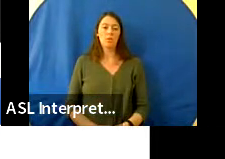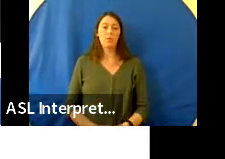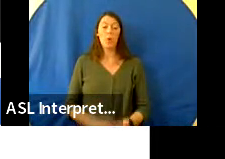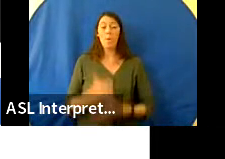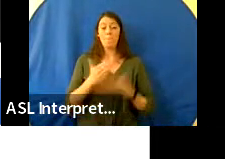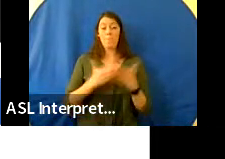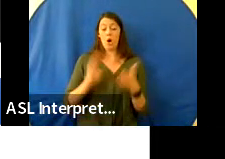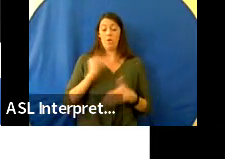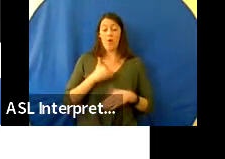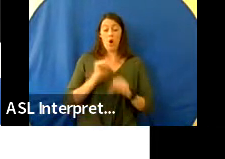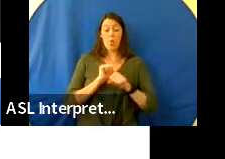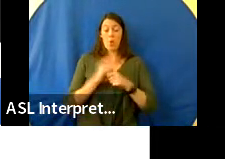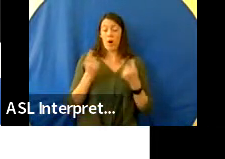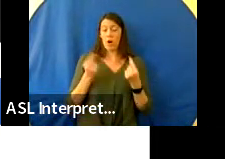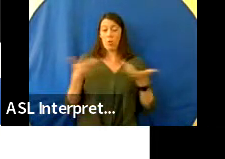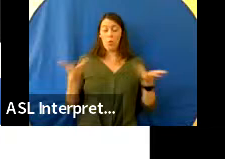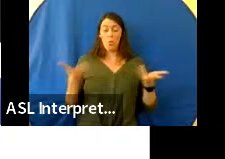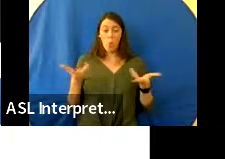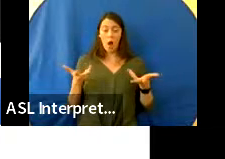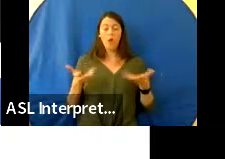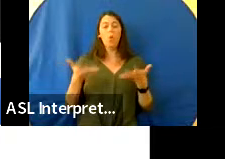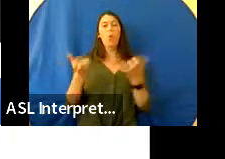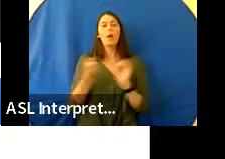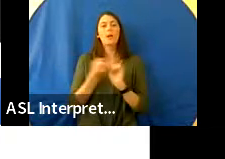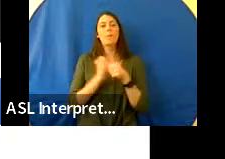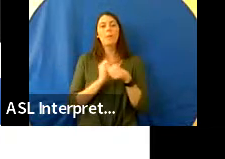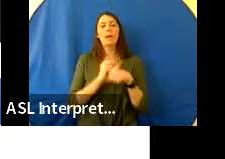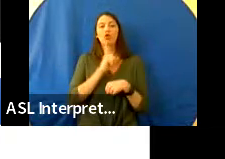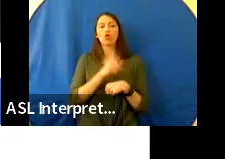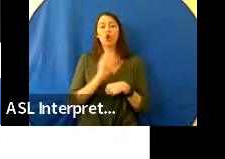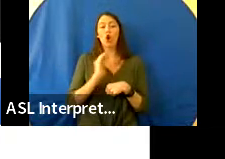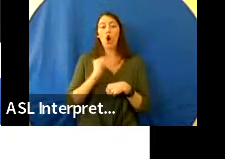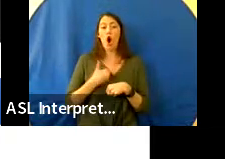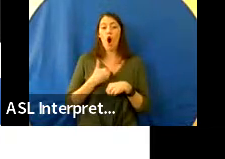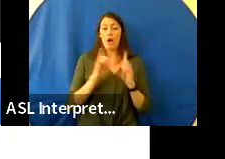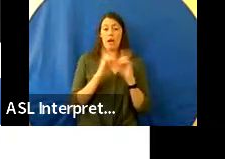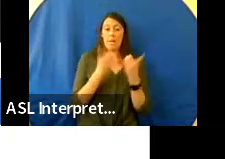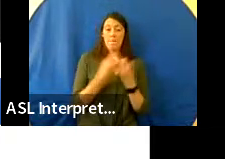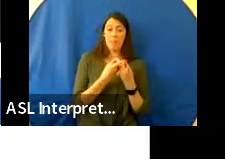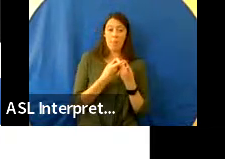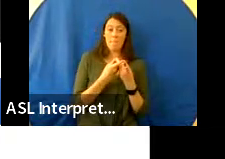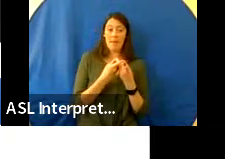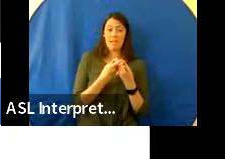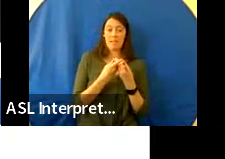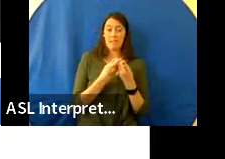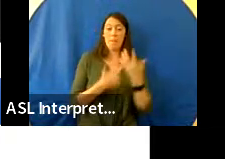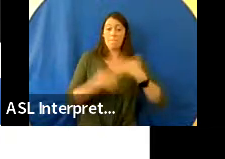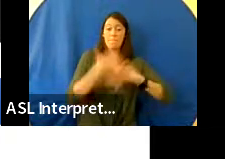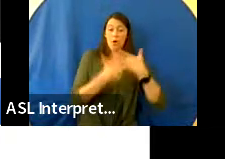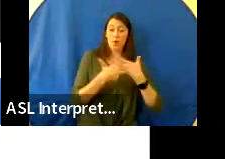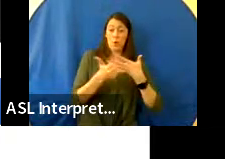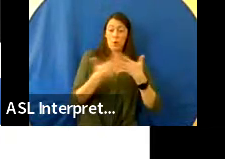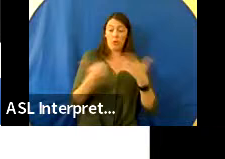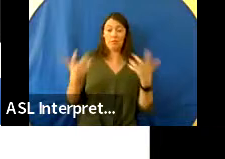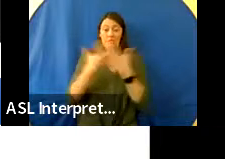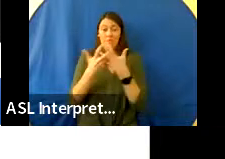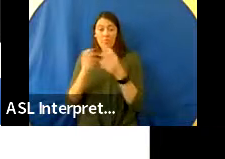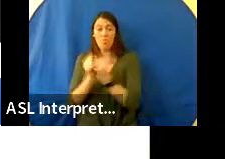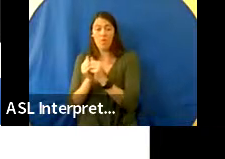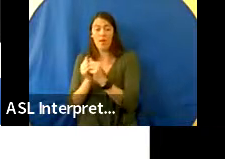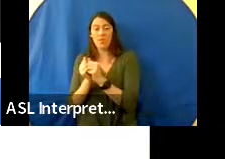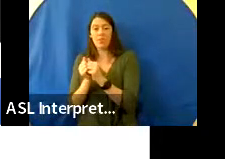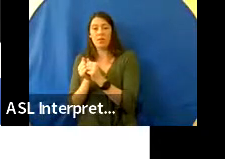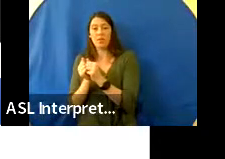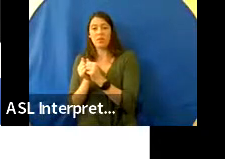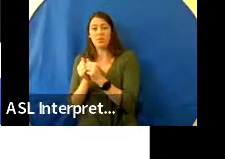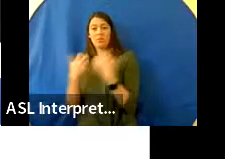at really aligning the priority functions in our COVID division. So continuing our case investigations, but really focused, and